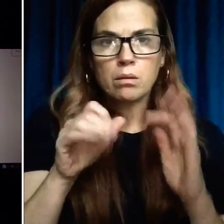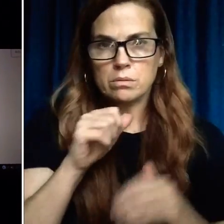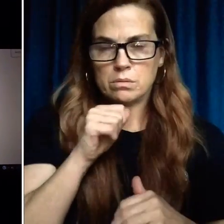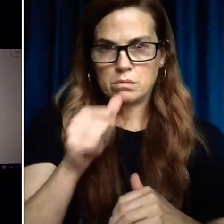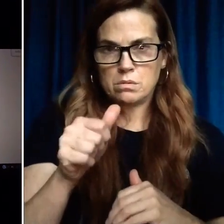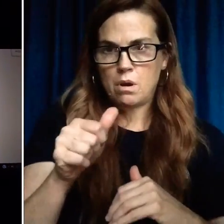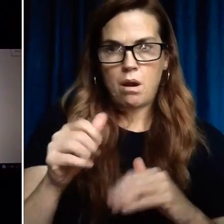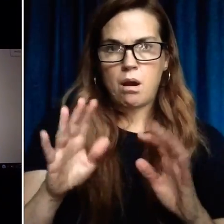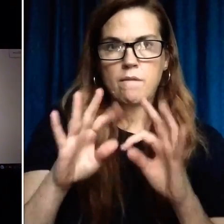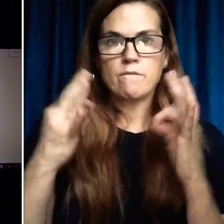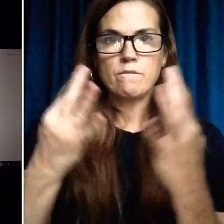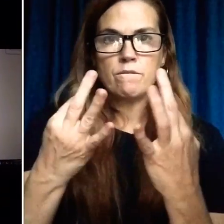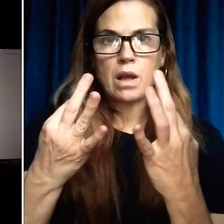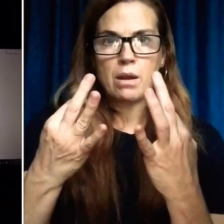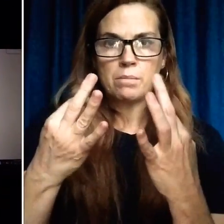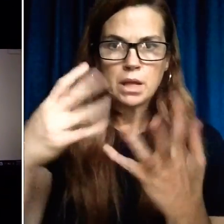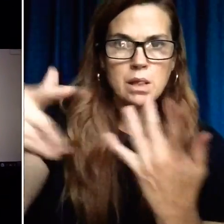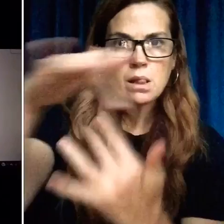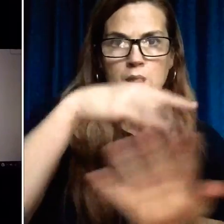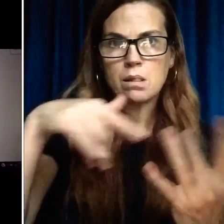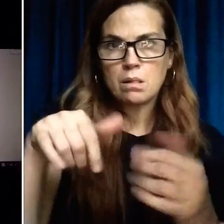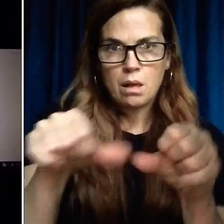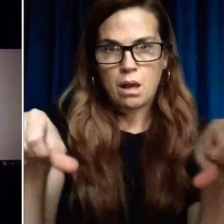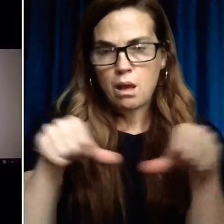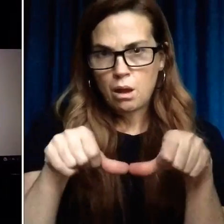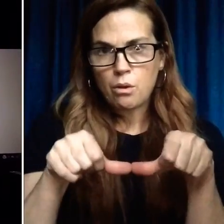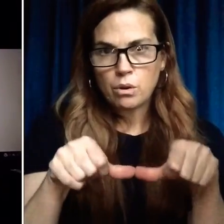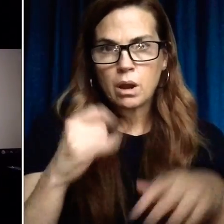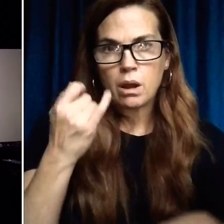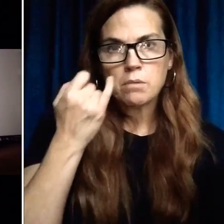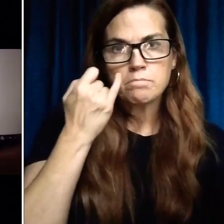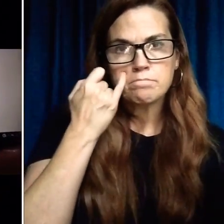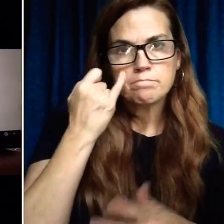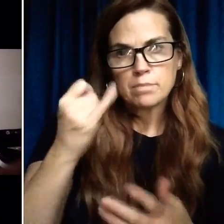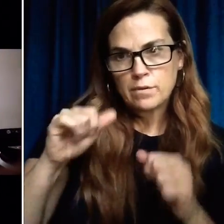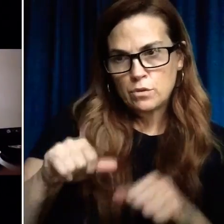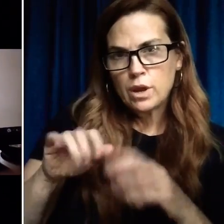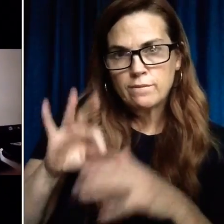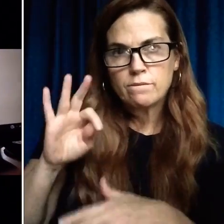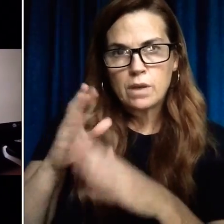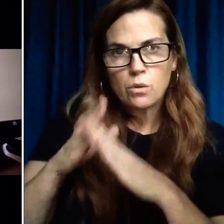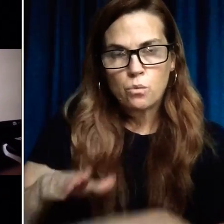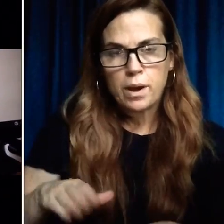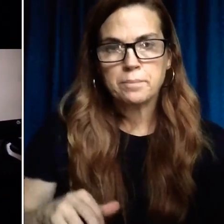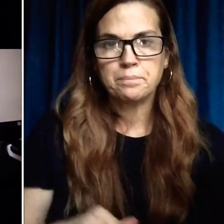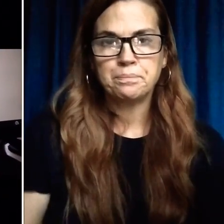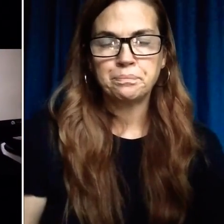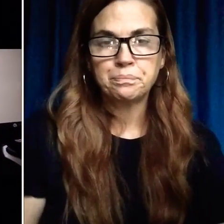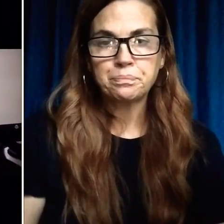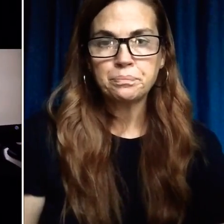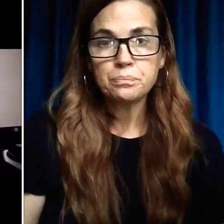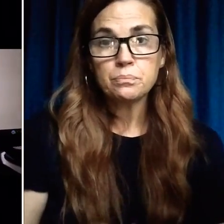Try sitting away from the flow of family traffic. If you